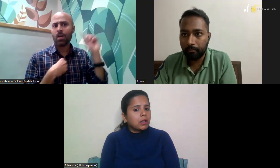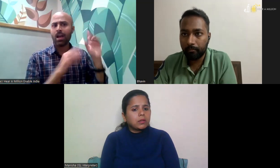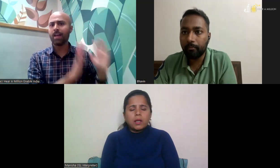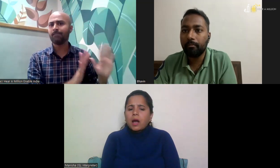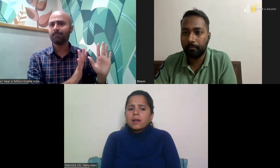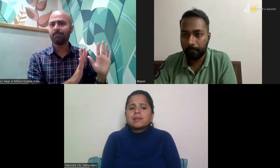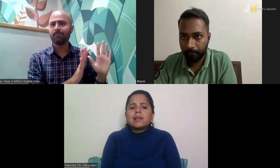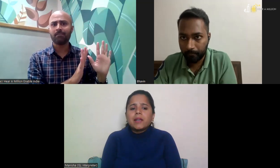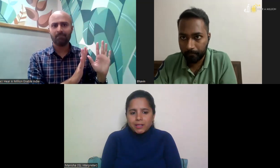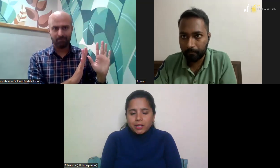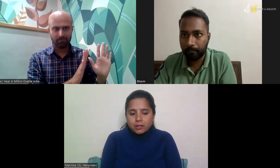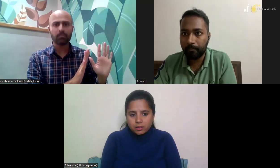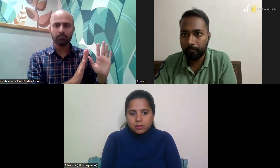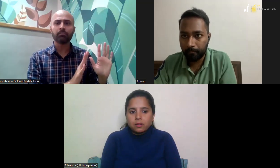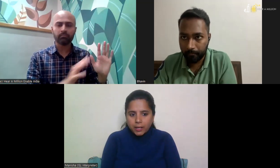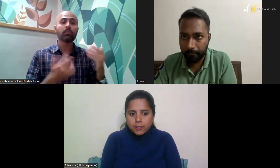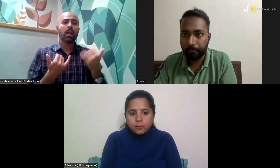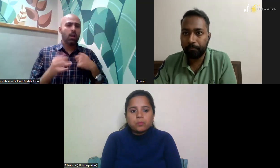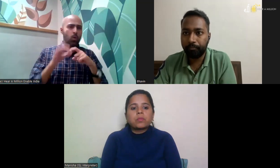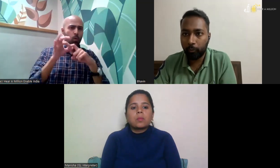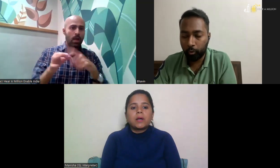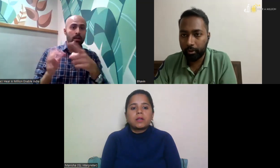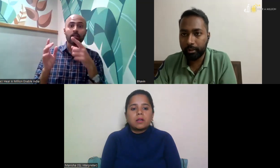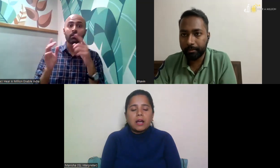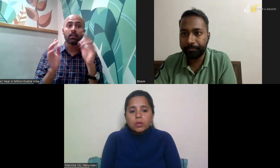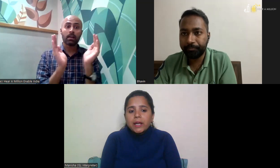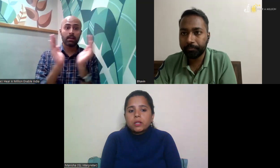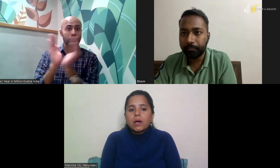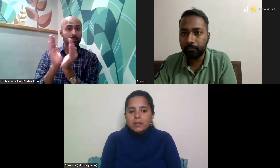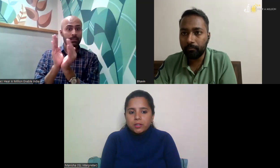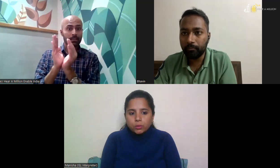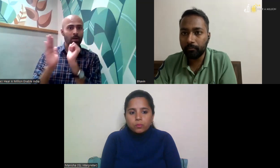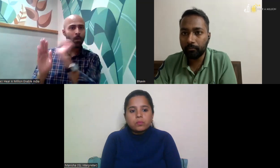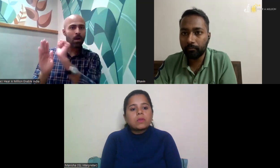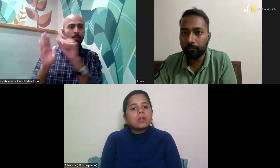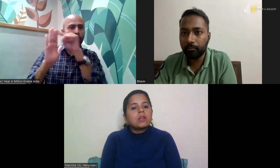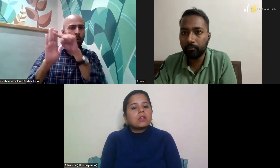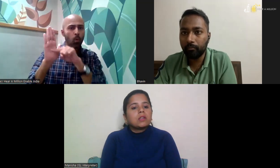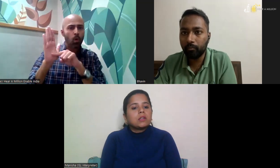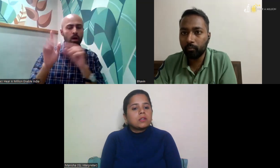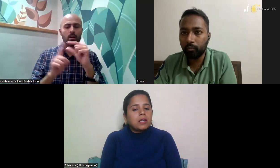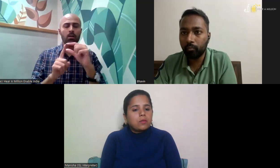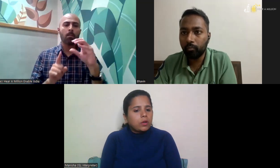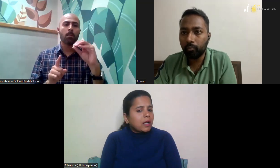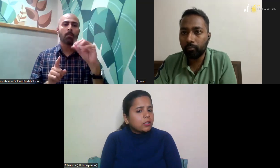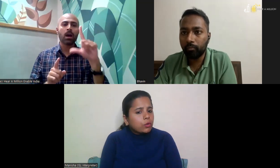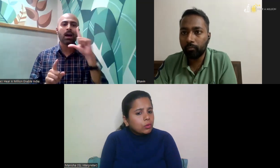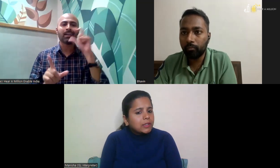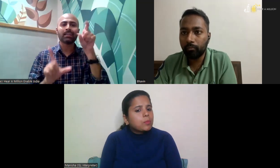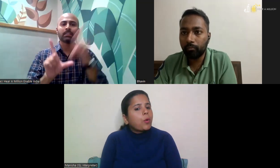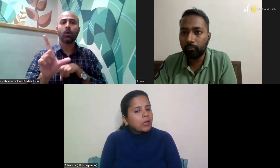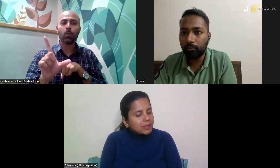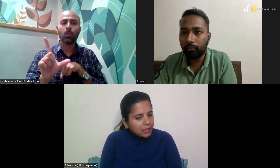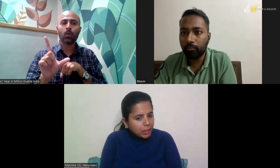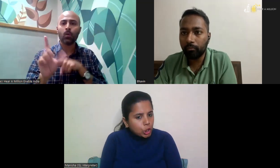people, they are easily getting it, right? But I would like to ask you, the what are the